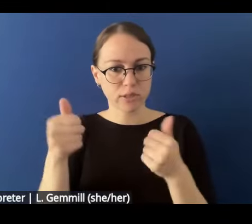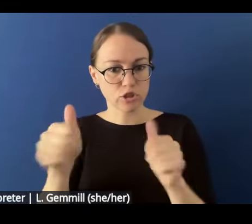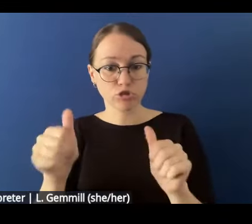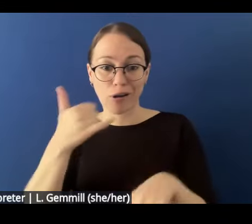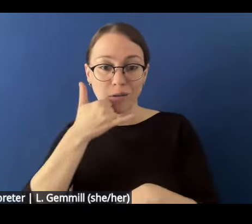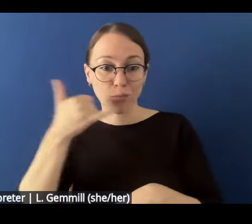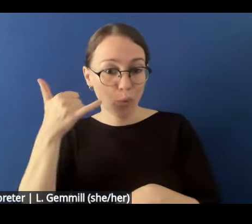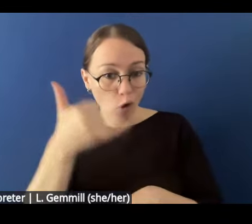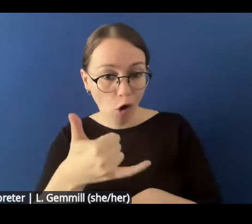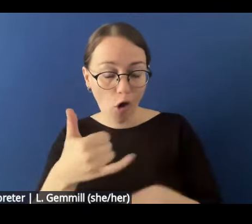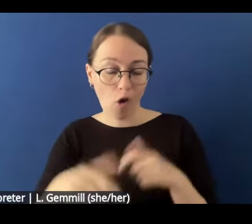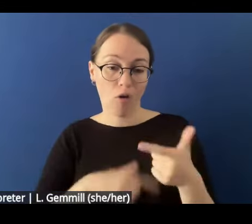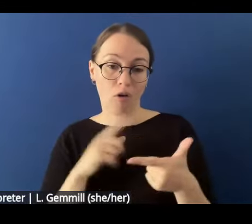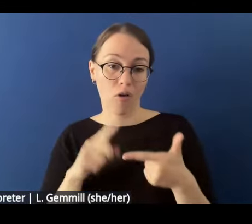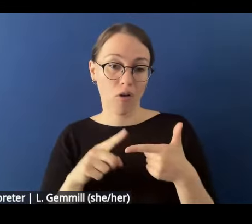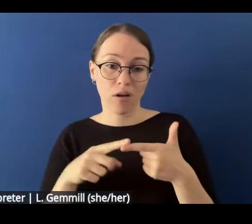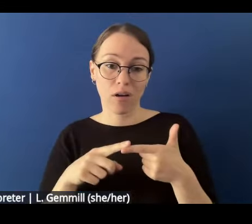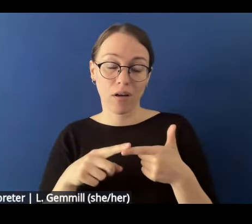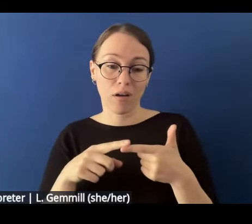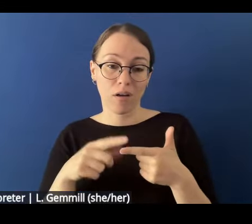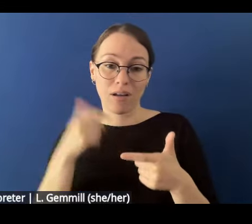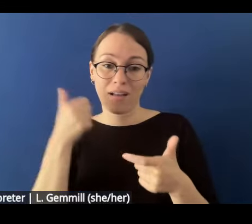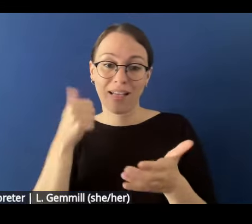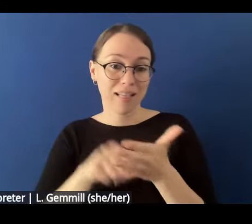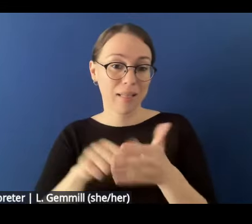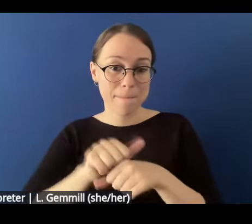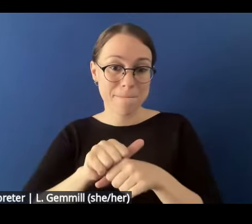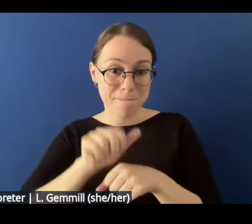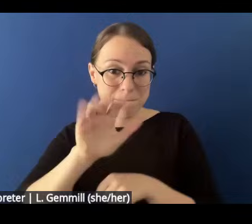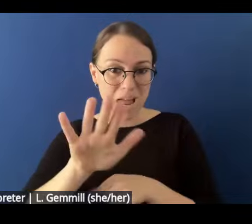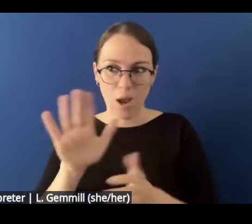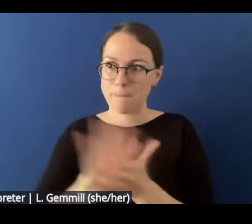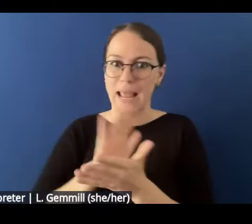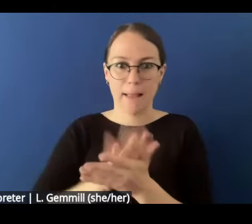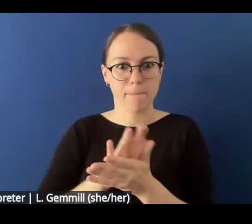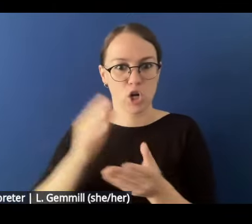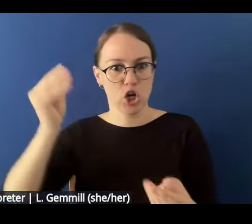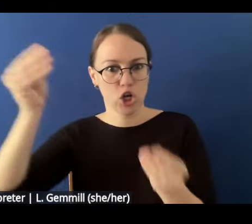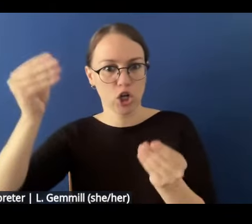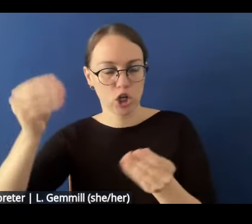to mail, like physically mail something, as well as